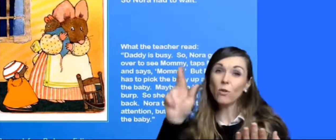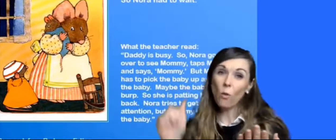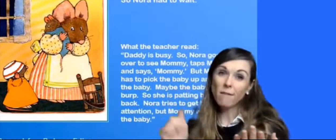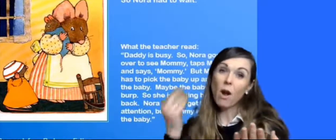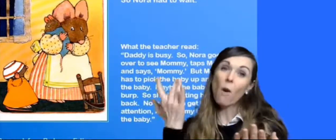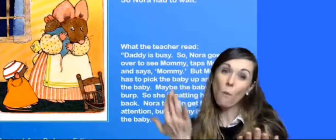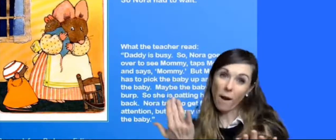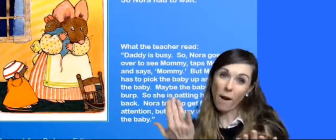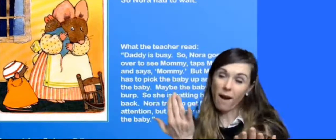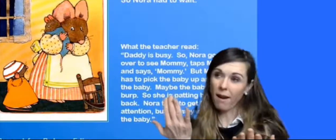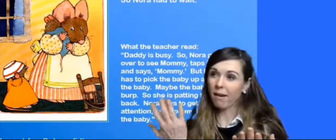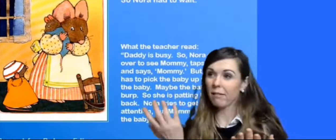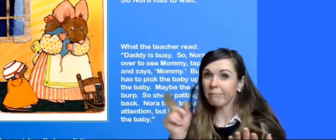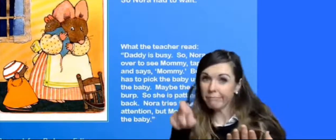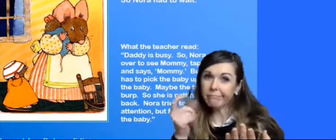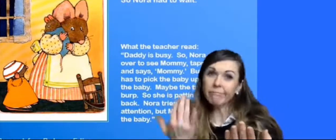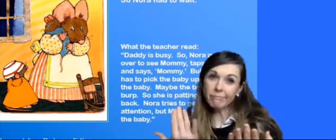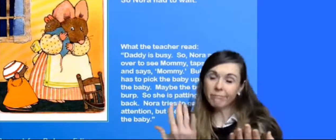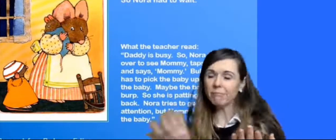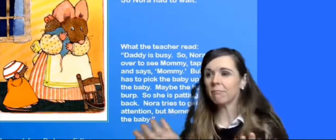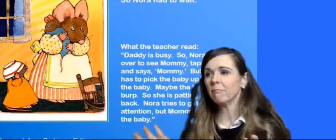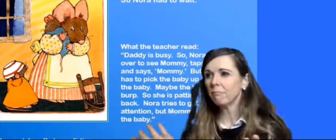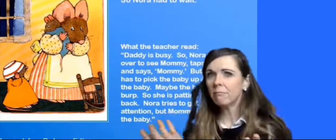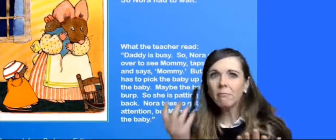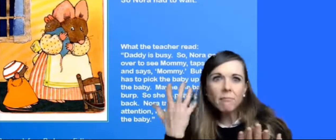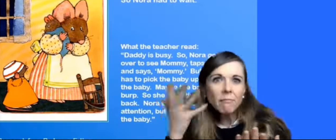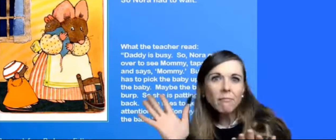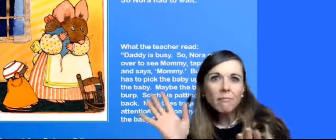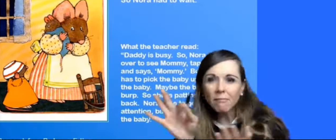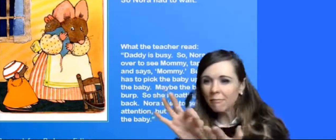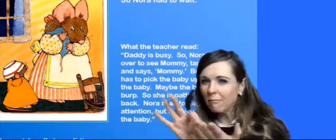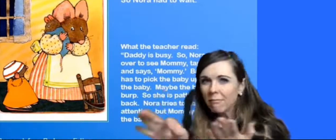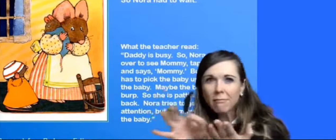needs burping, so Nora had to wait.